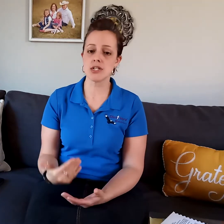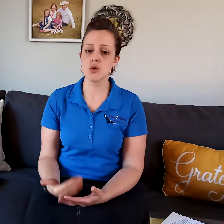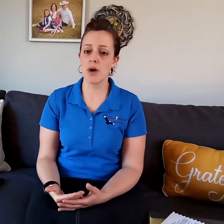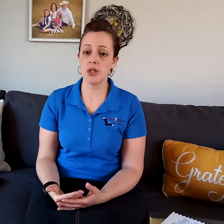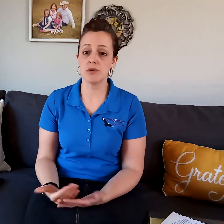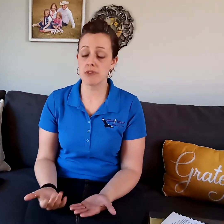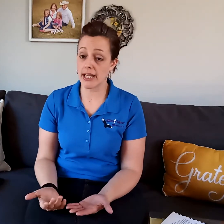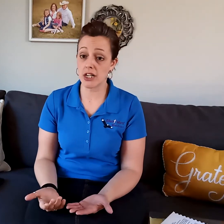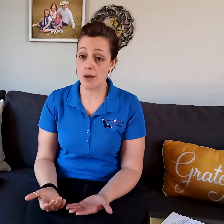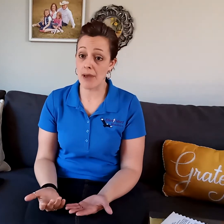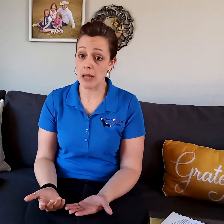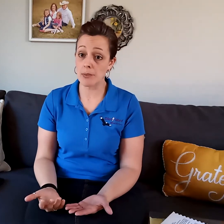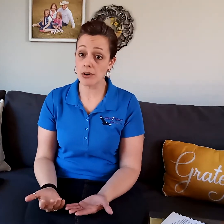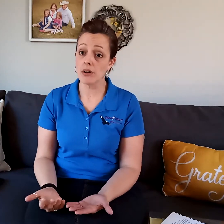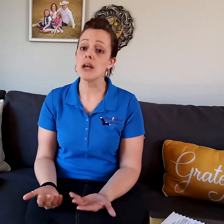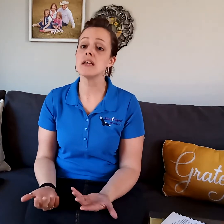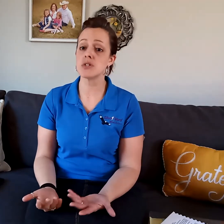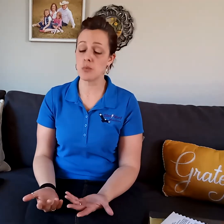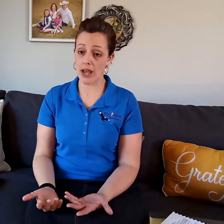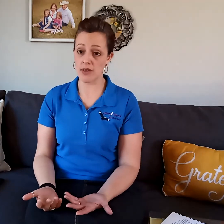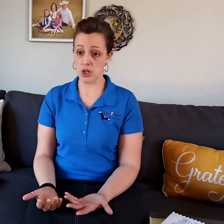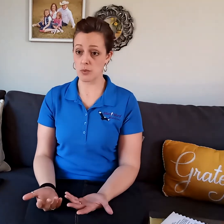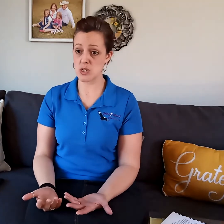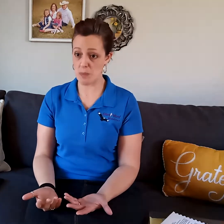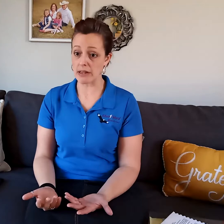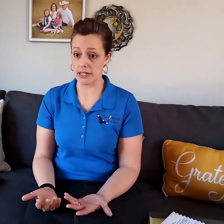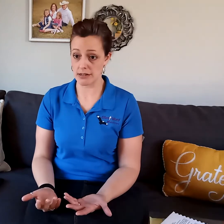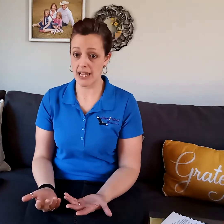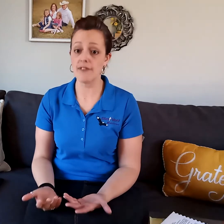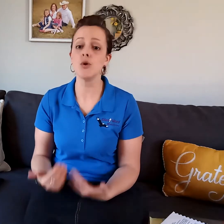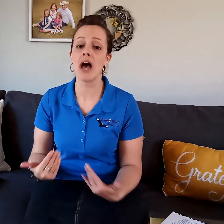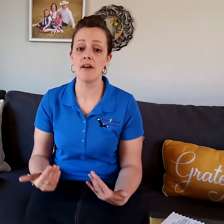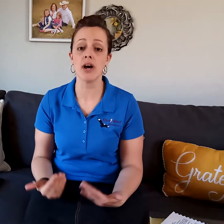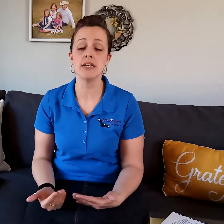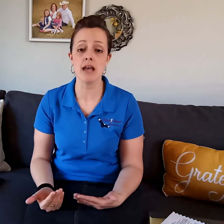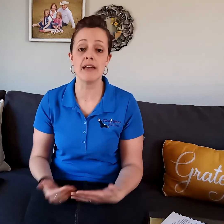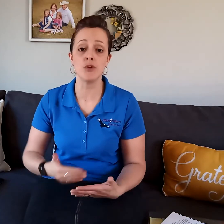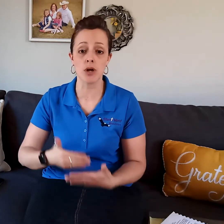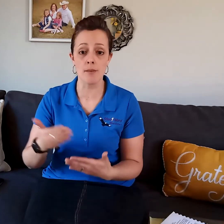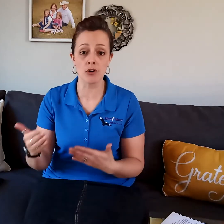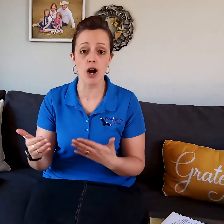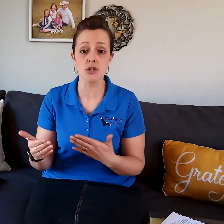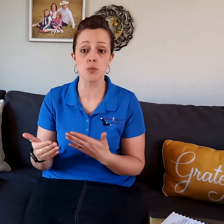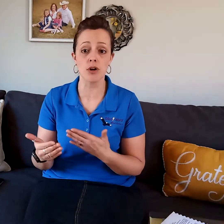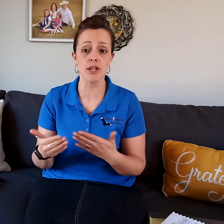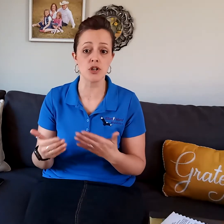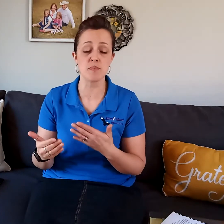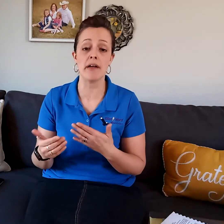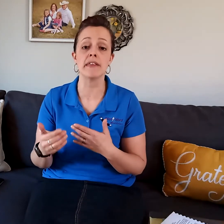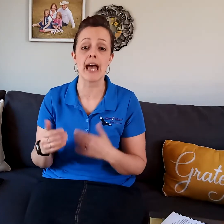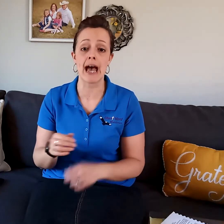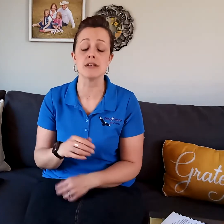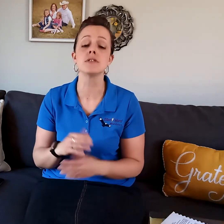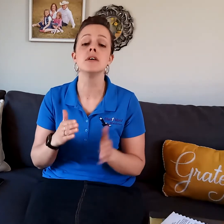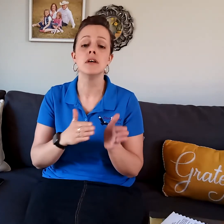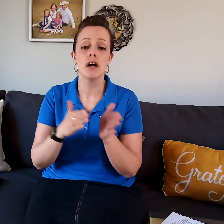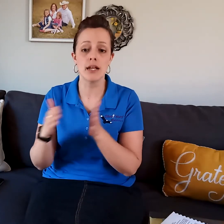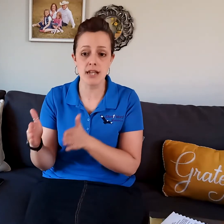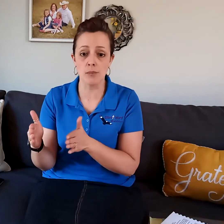the way you would write it on paper is the way that you would spell it. If you come across a word that you're spelling that has a double